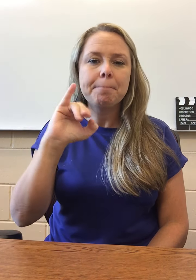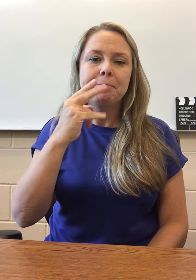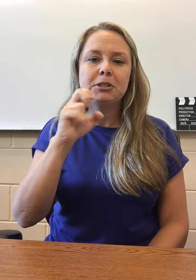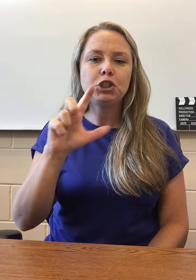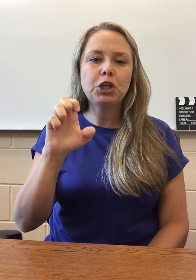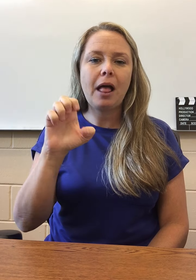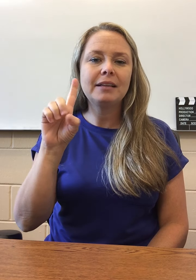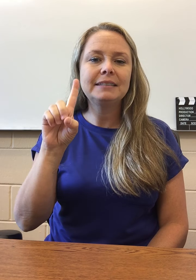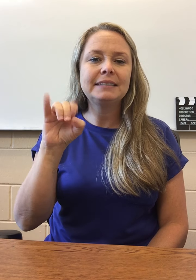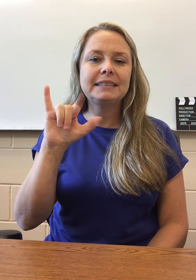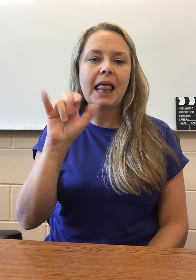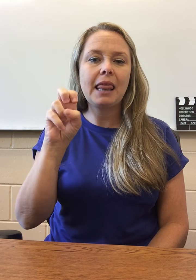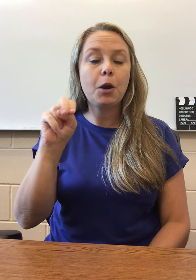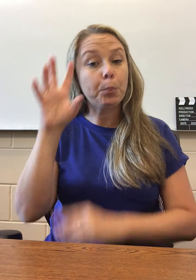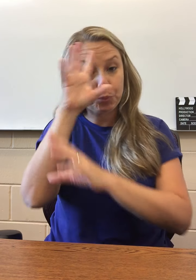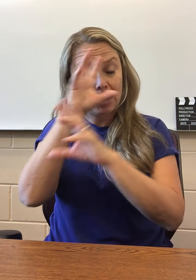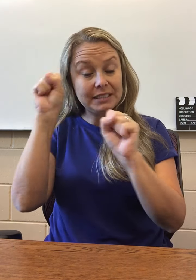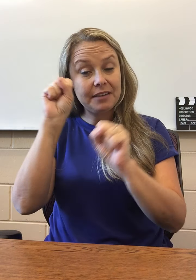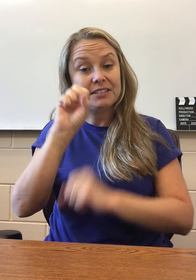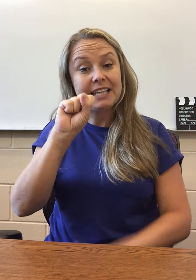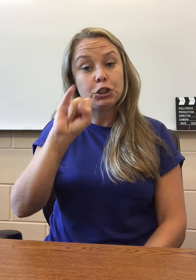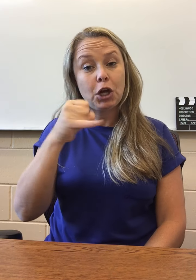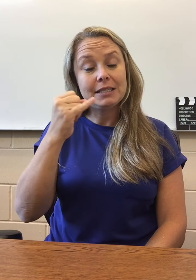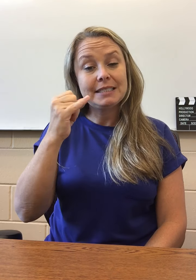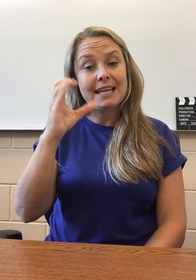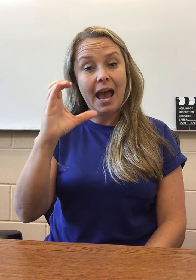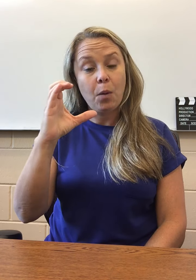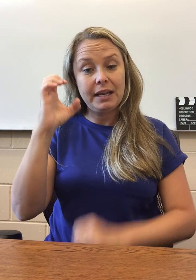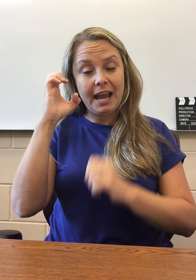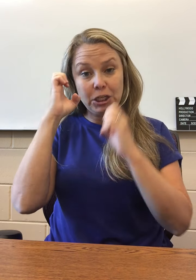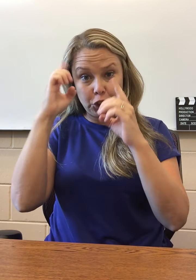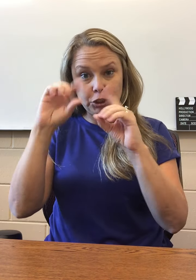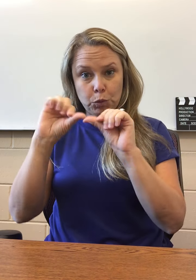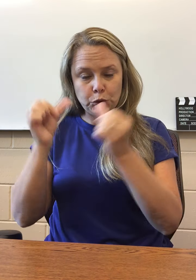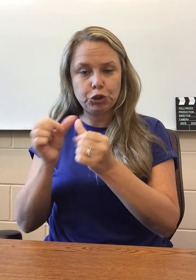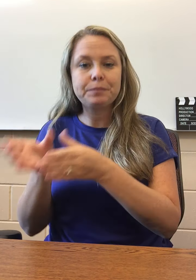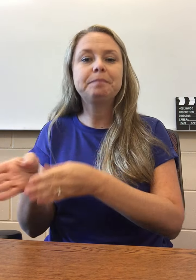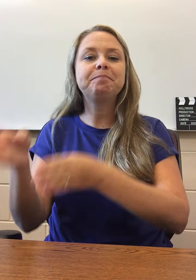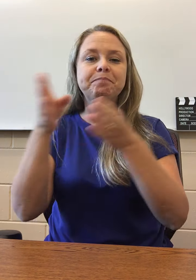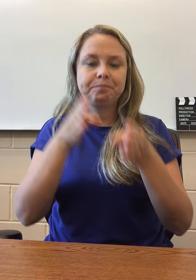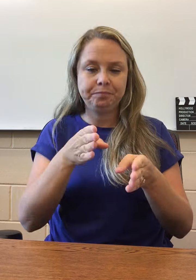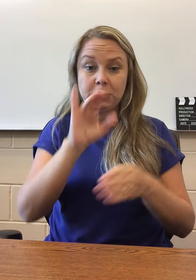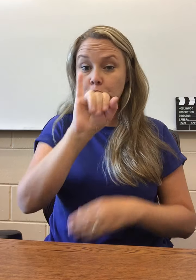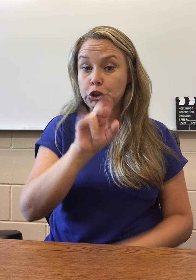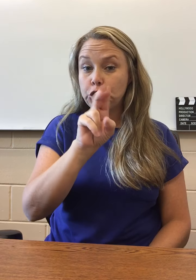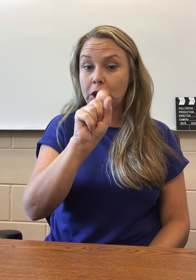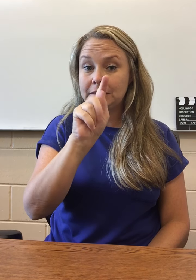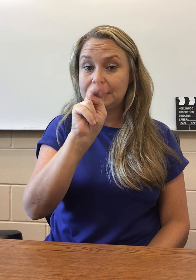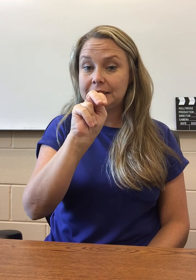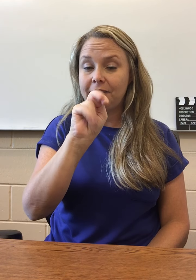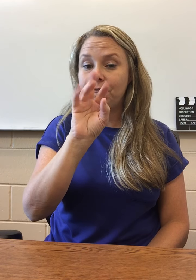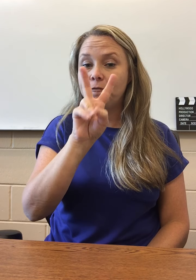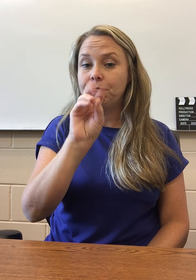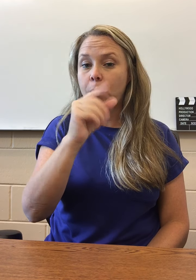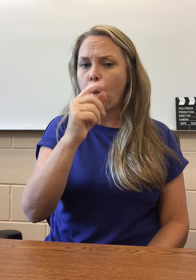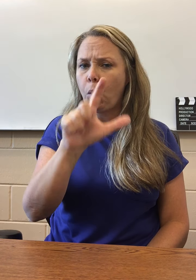president of the st john's county education association alongside her is justin vogel a high school advanced